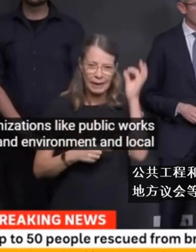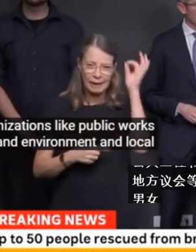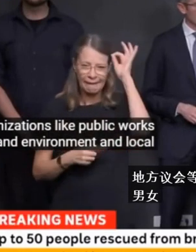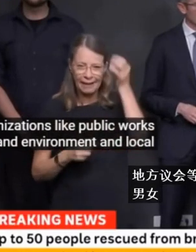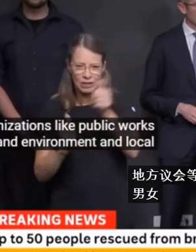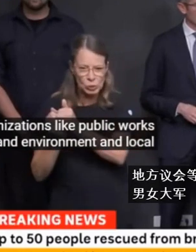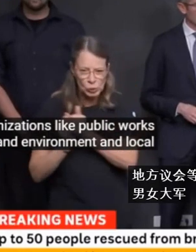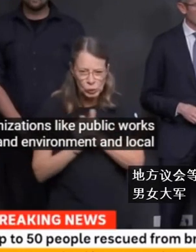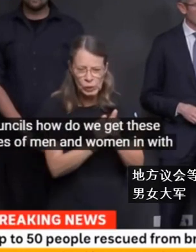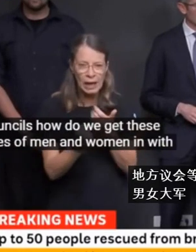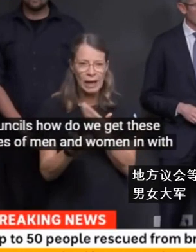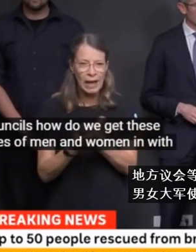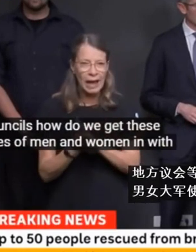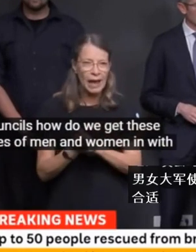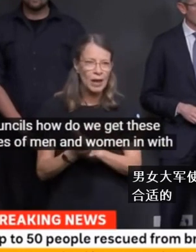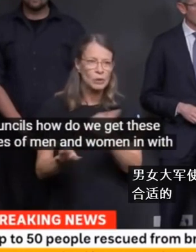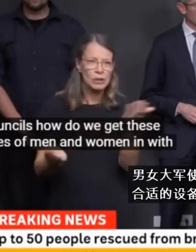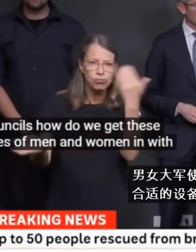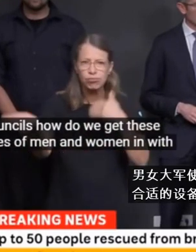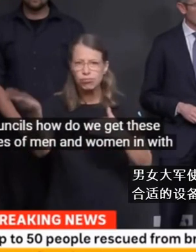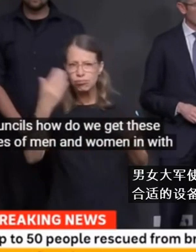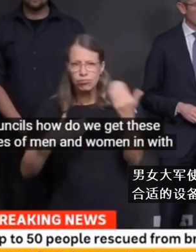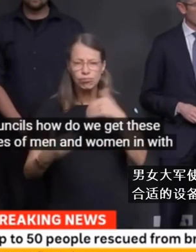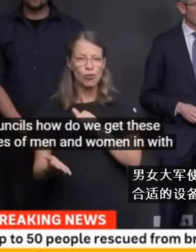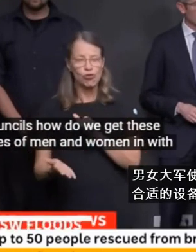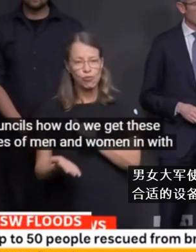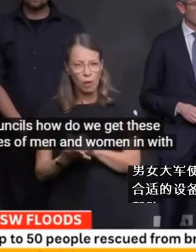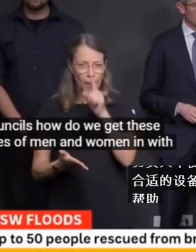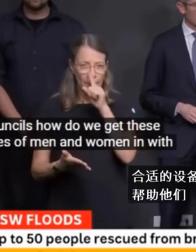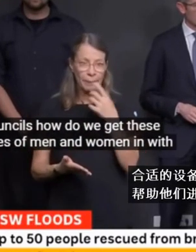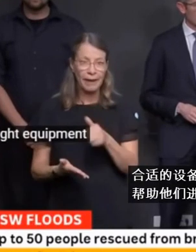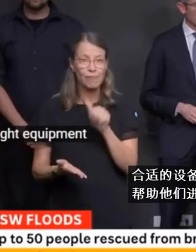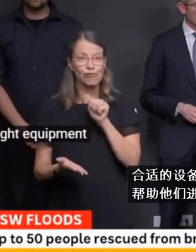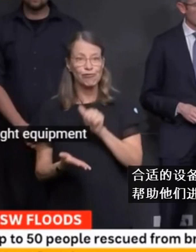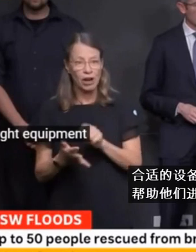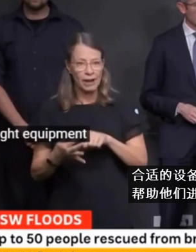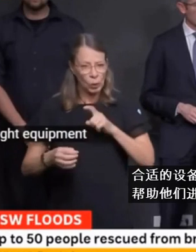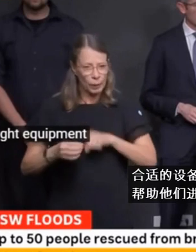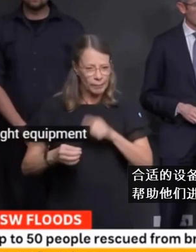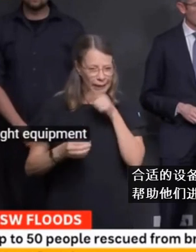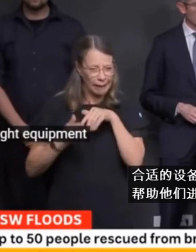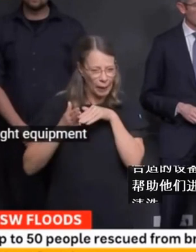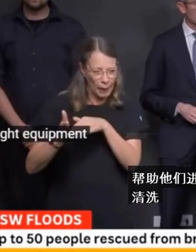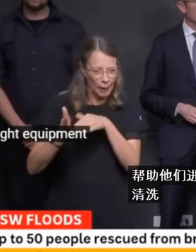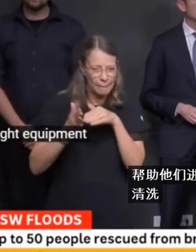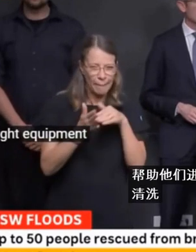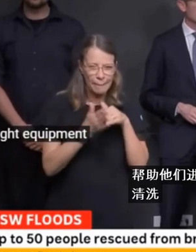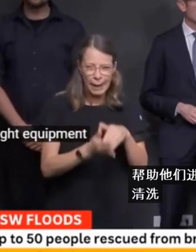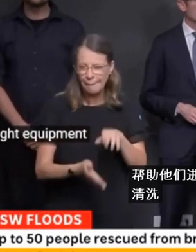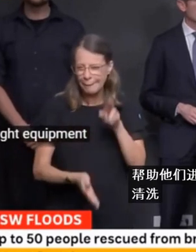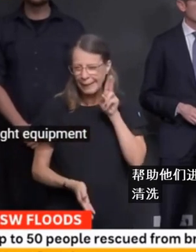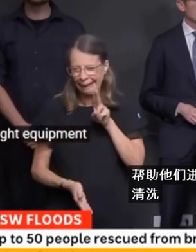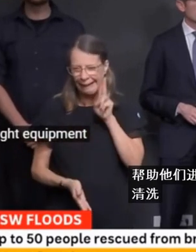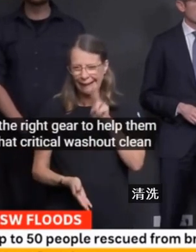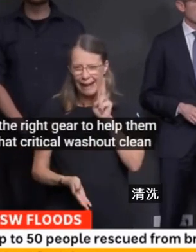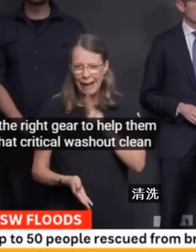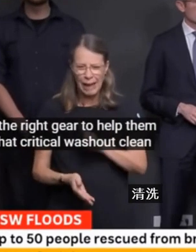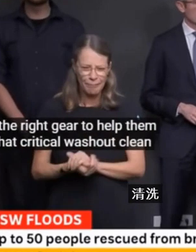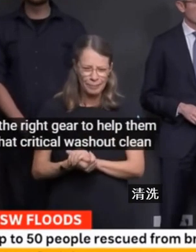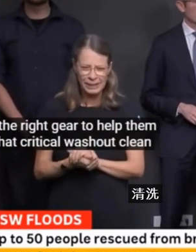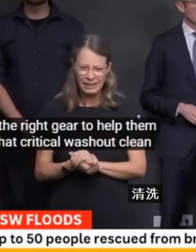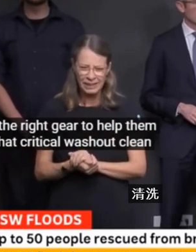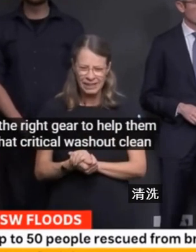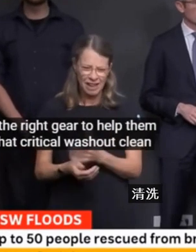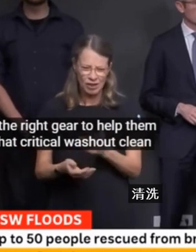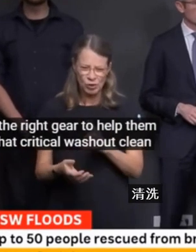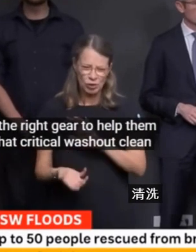these armies of men and women in with the right equipment, with the right gear to help them on that critical washout, clean-up, removal